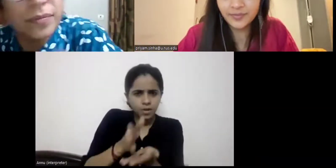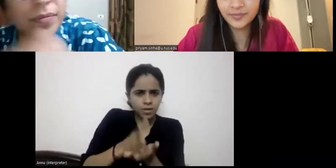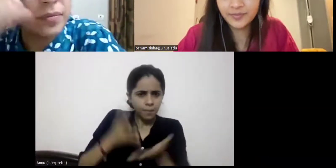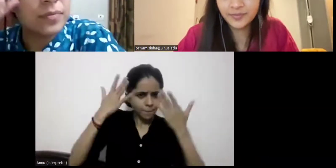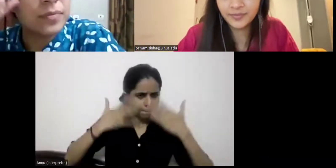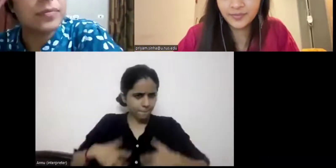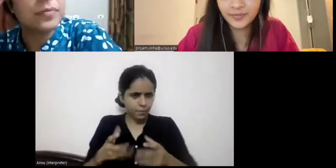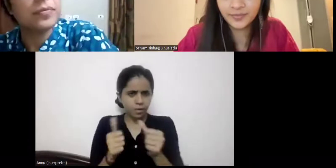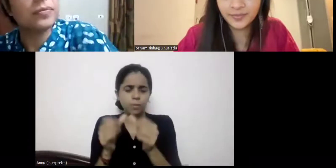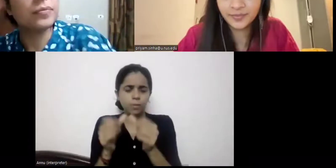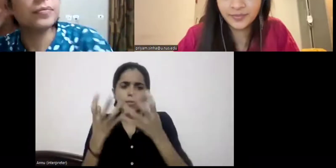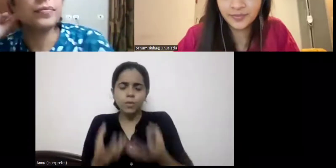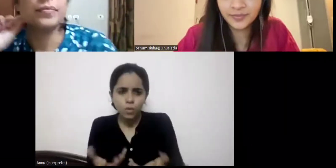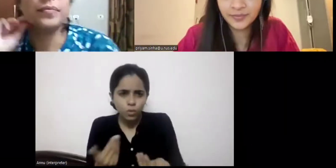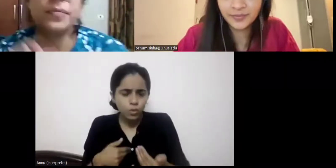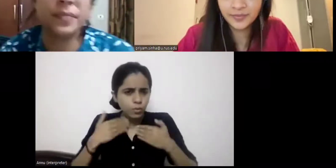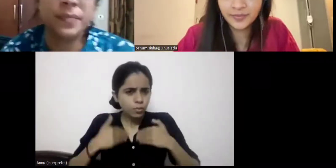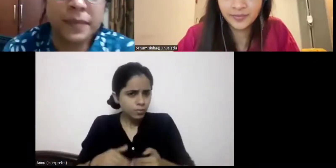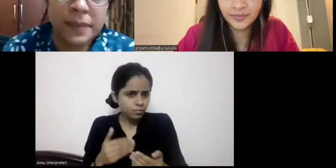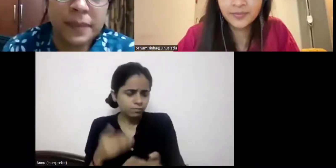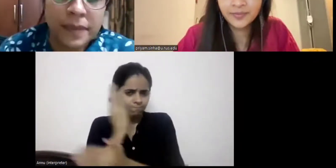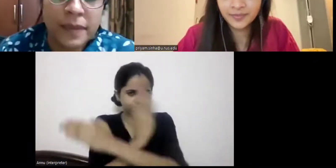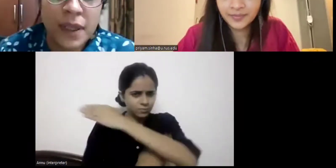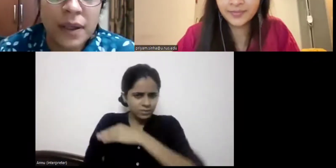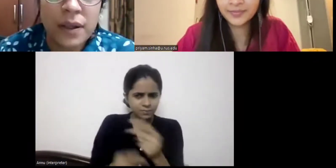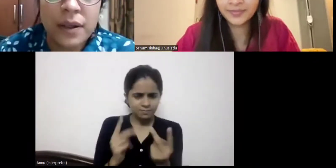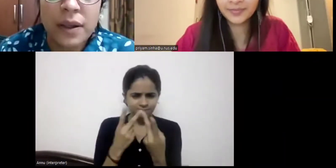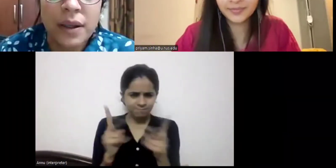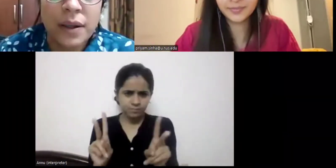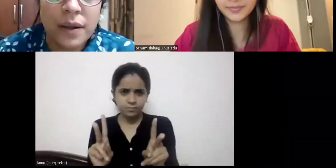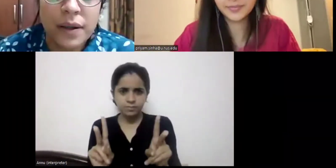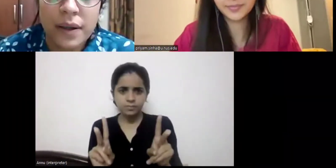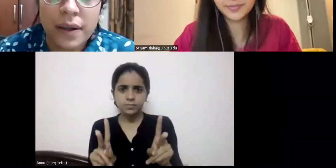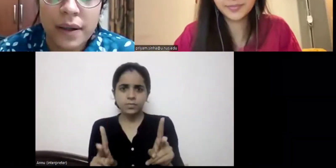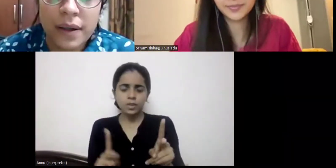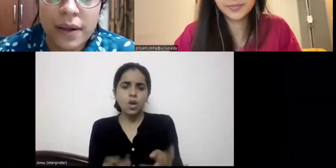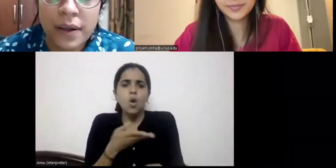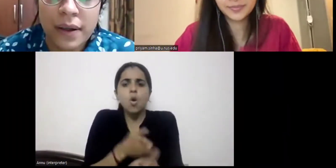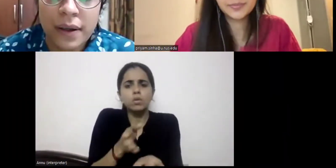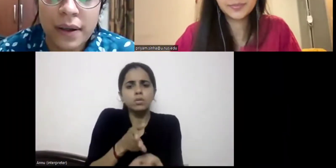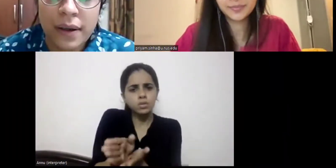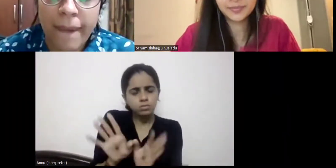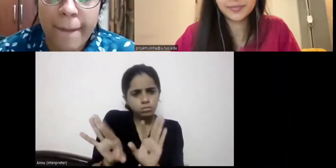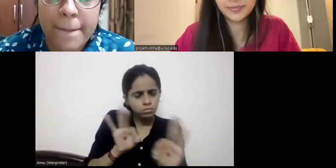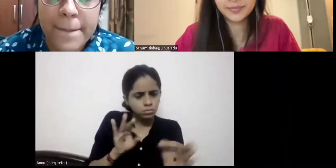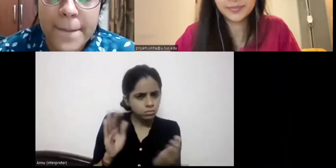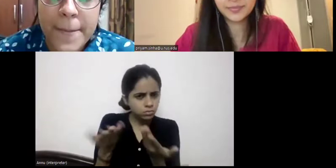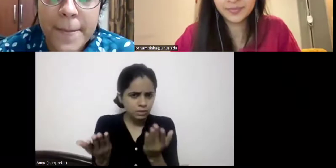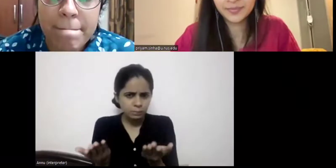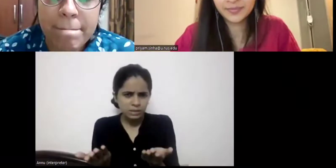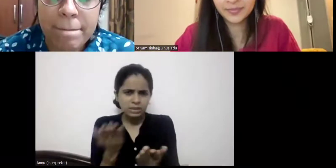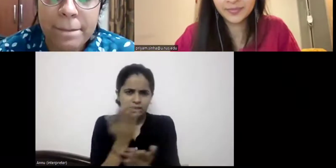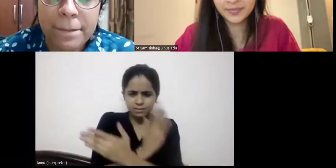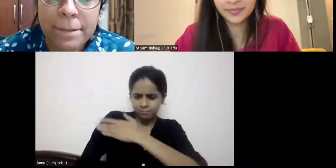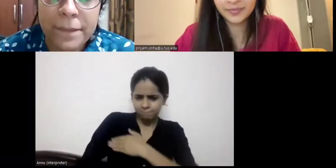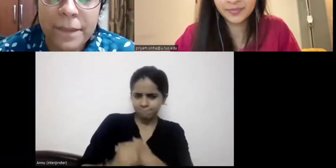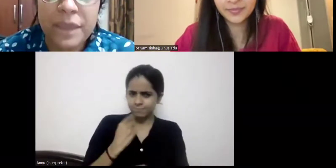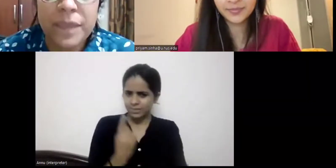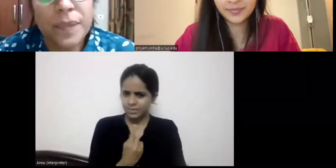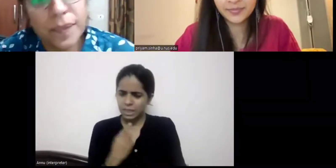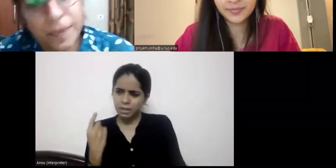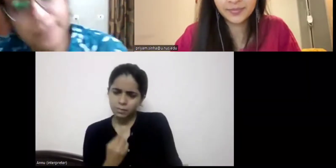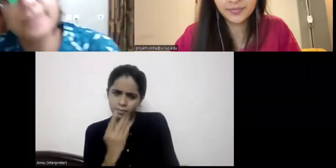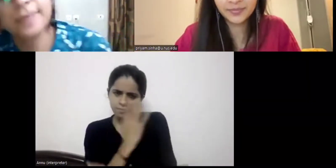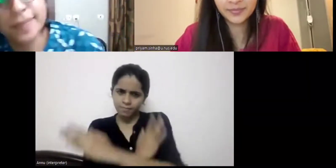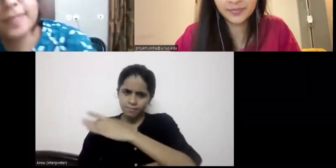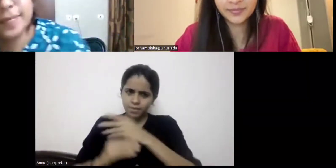and disabled individual? Or either it can be between a disabled individual and another disabled